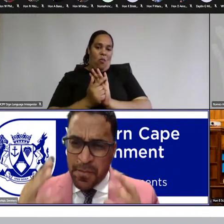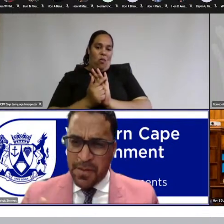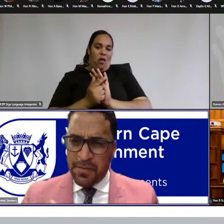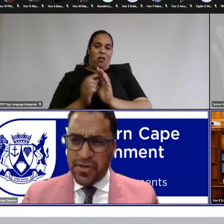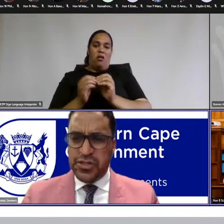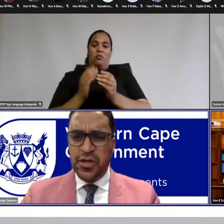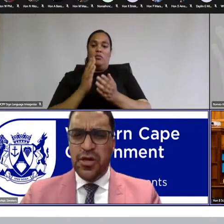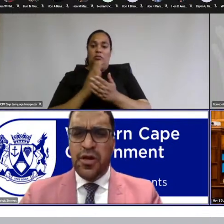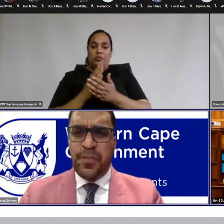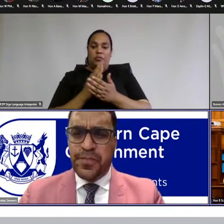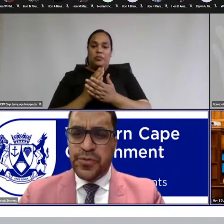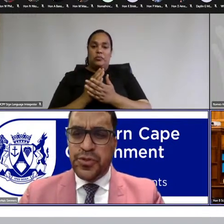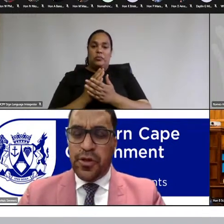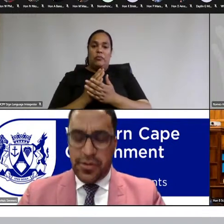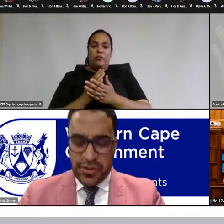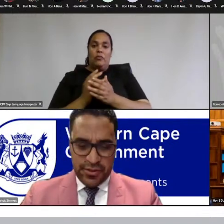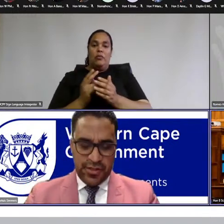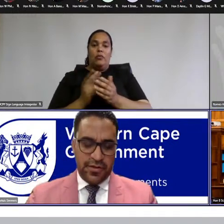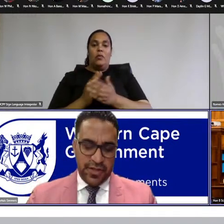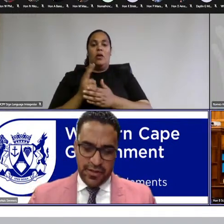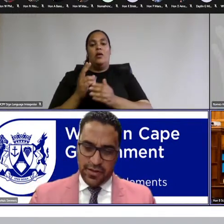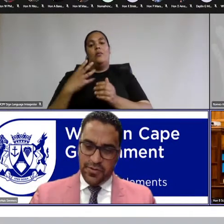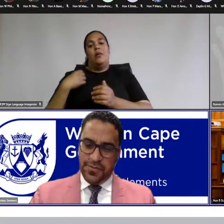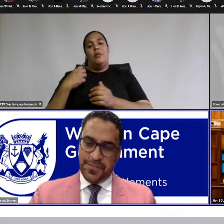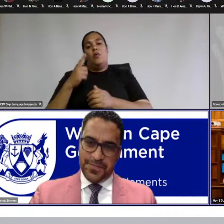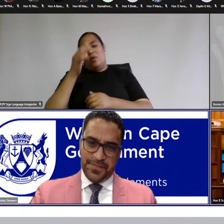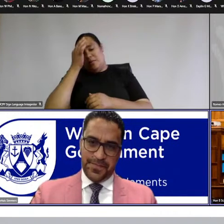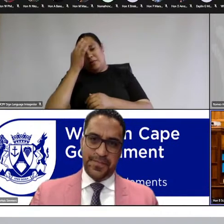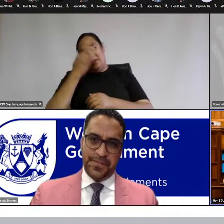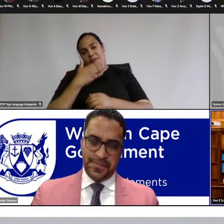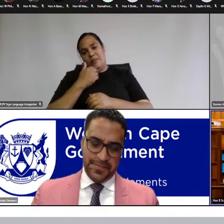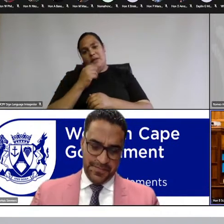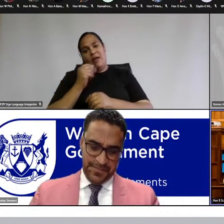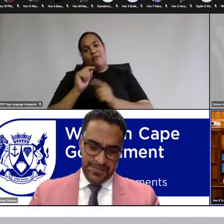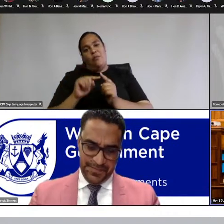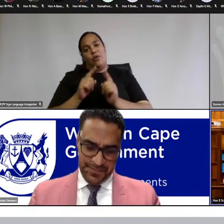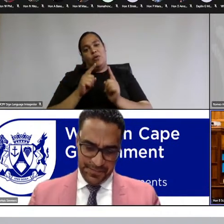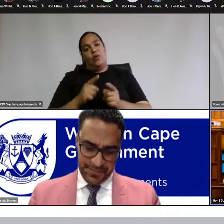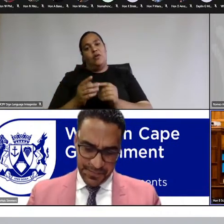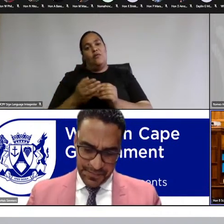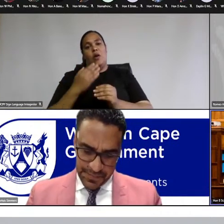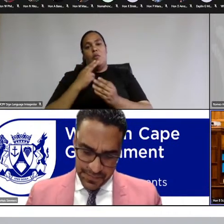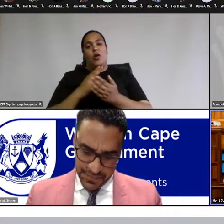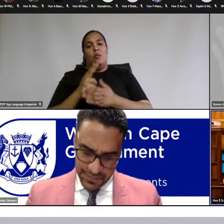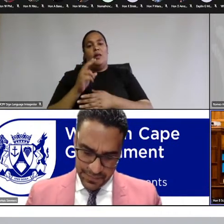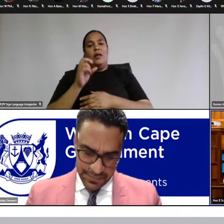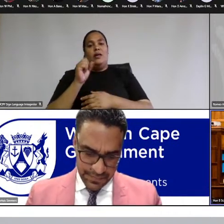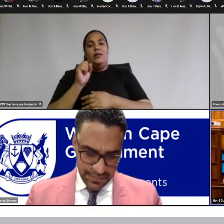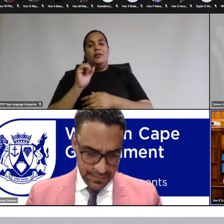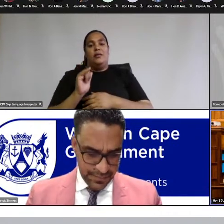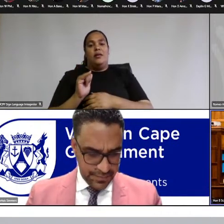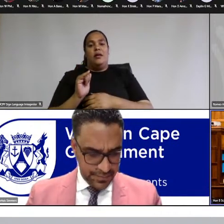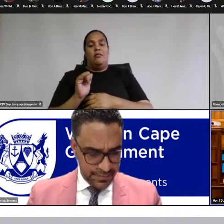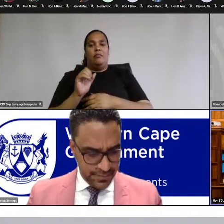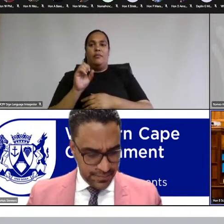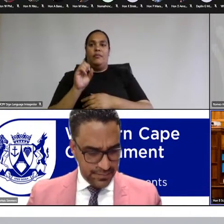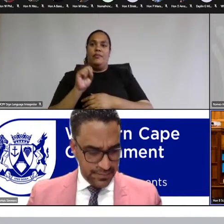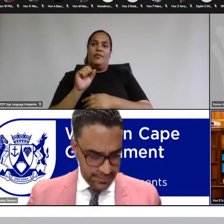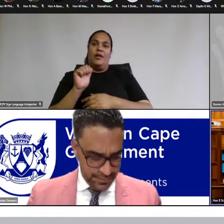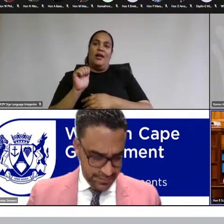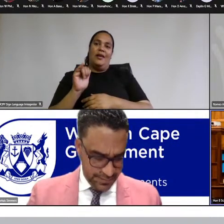Ensure that even your members... 1 minute, please. There is a point of order by Honourable Said. Honourable Said, what's your point of